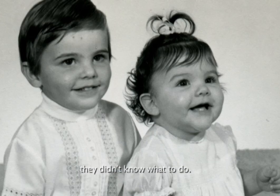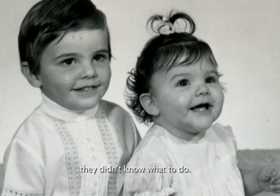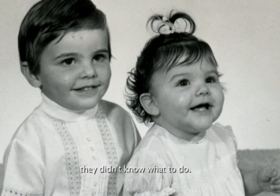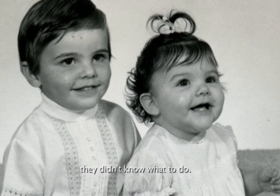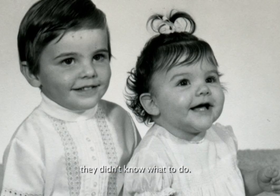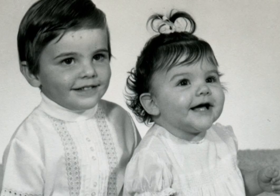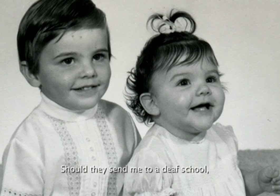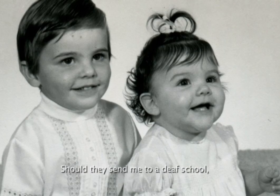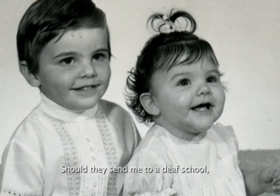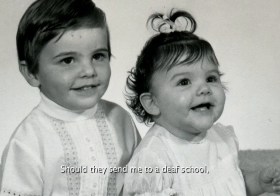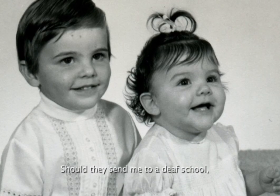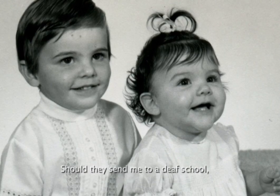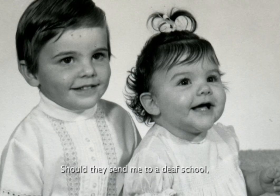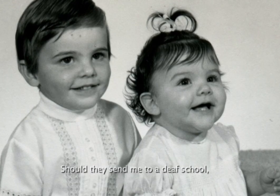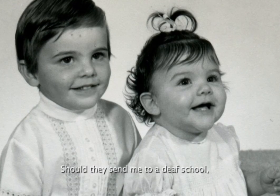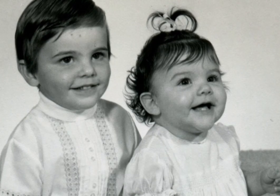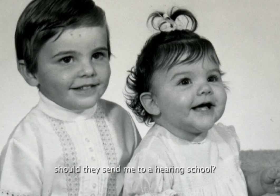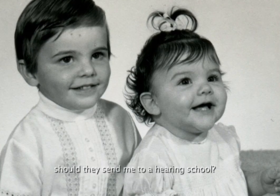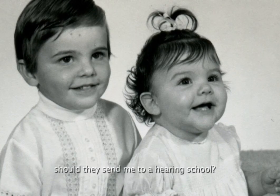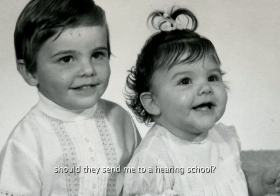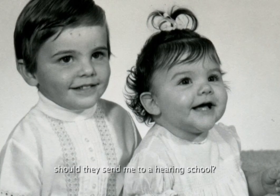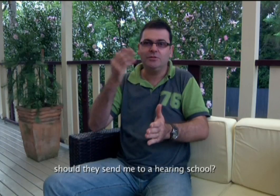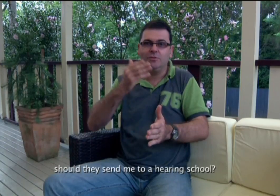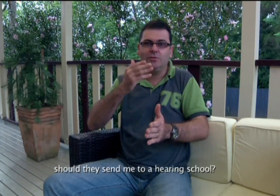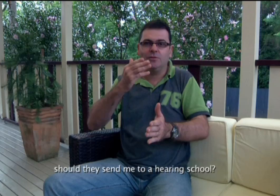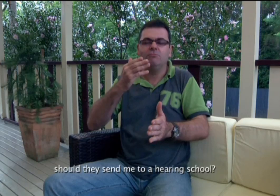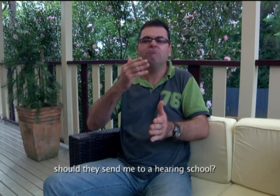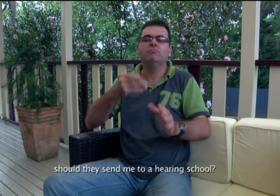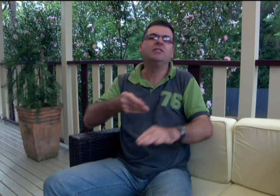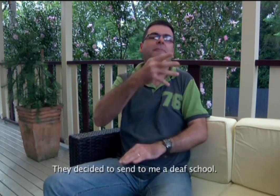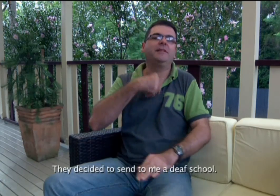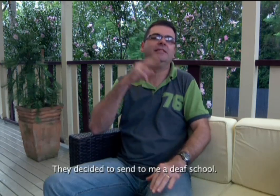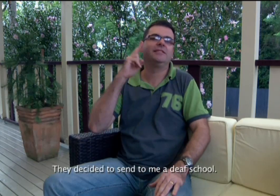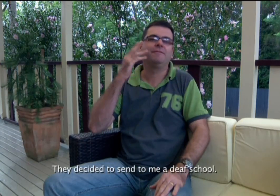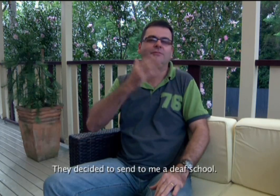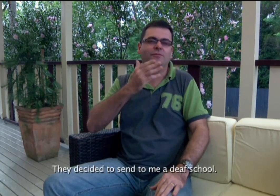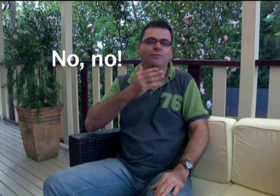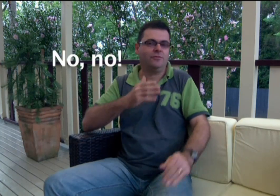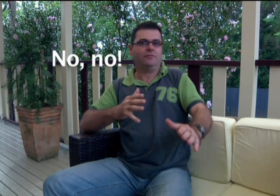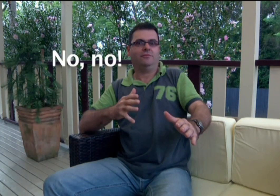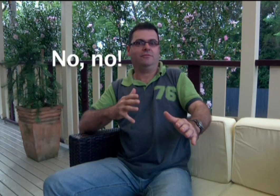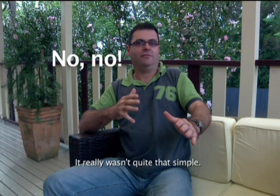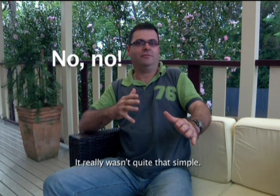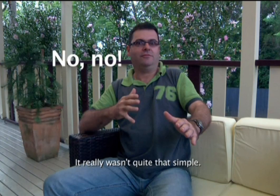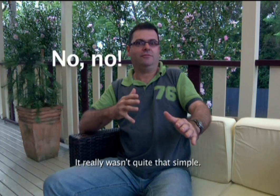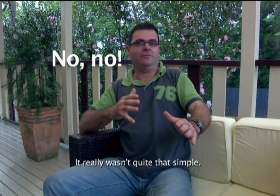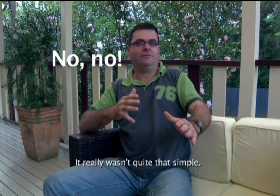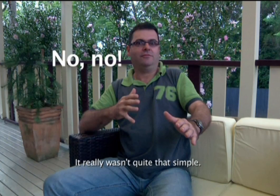do. Should they send me to a deaf school? Should they send me to a hearing school? They decided to send me to a deaf school. No, it really wasn't quite that